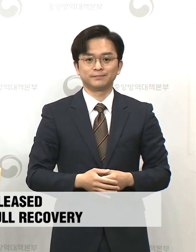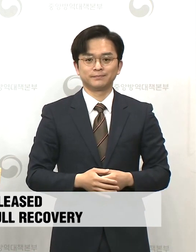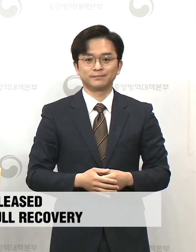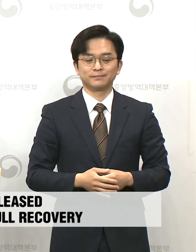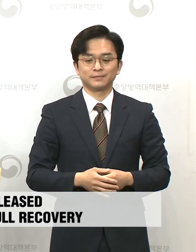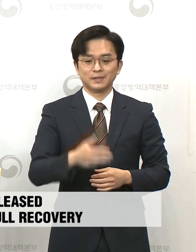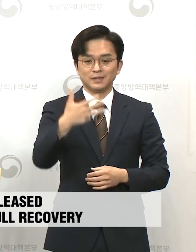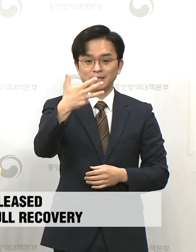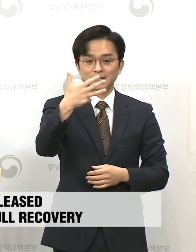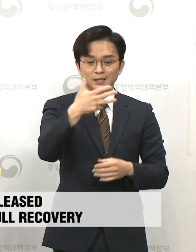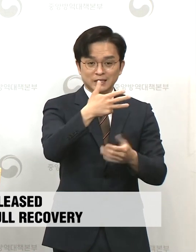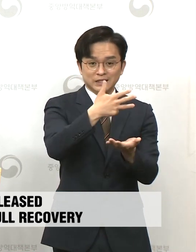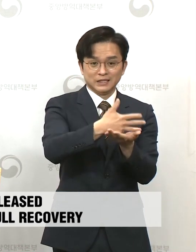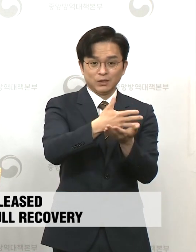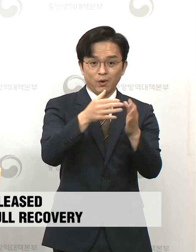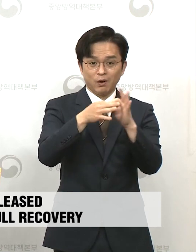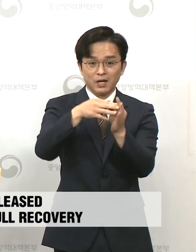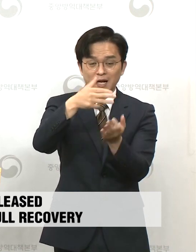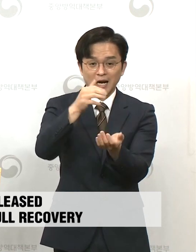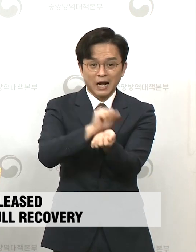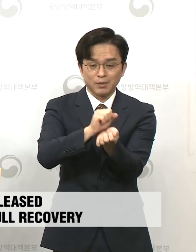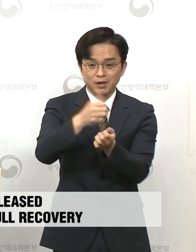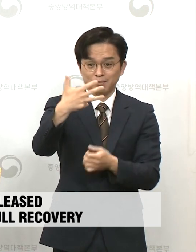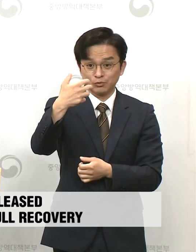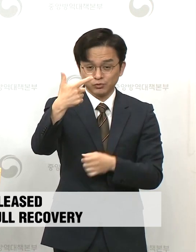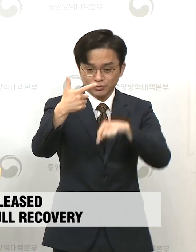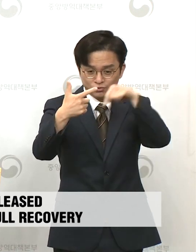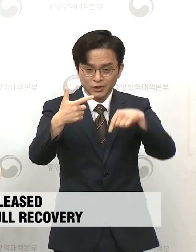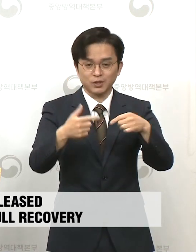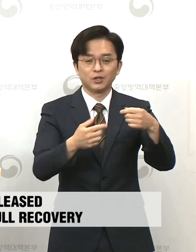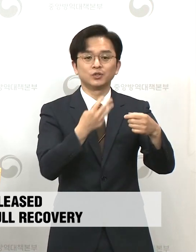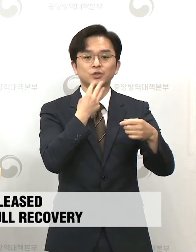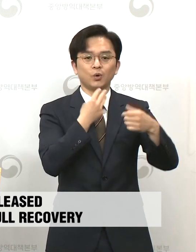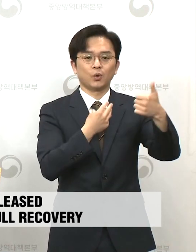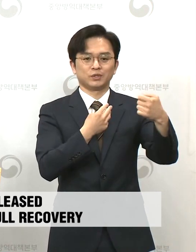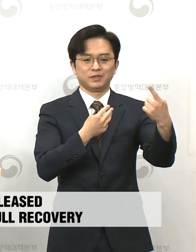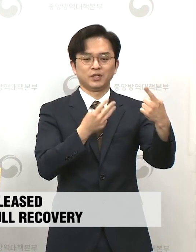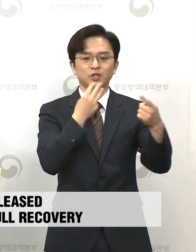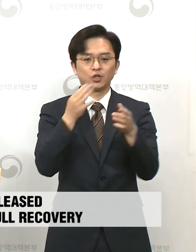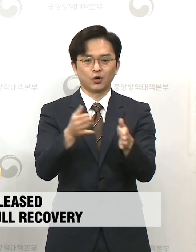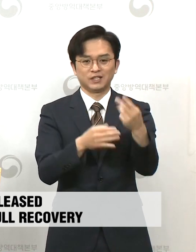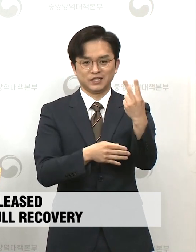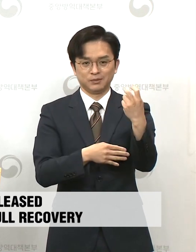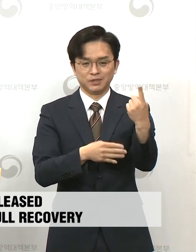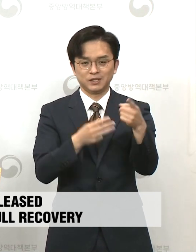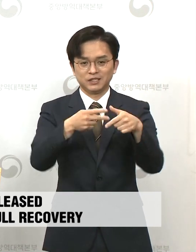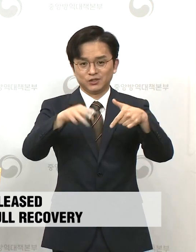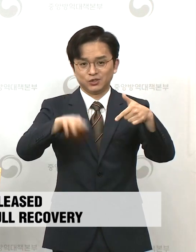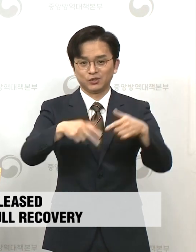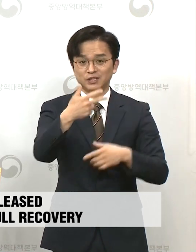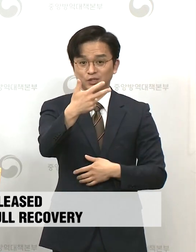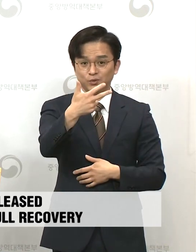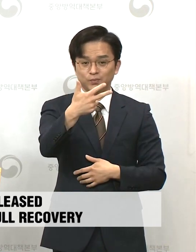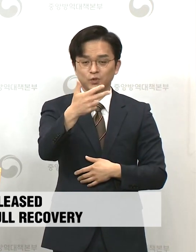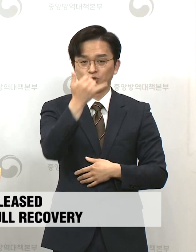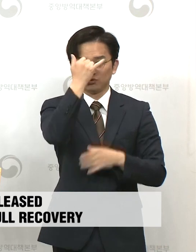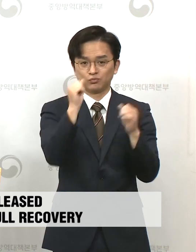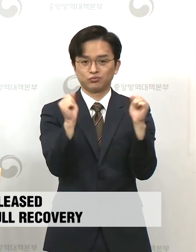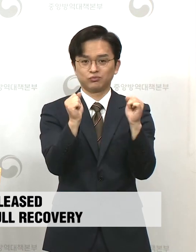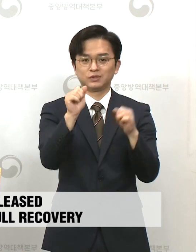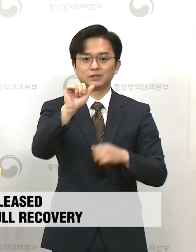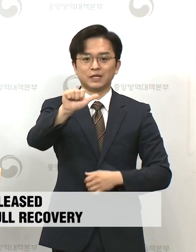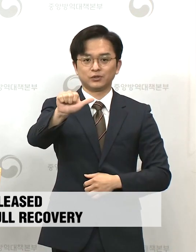tracing. And the 86 accumulated cases, among them, the 20 are